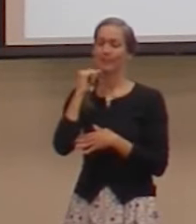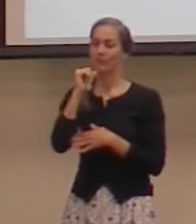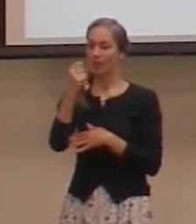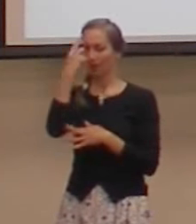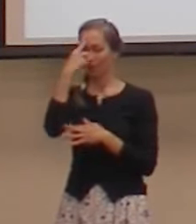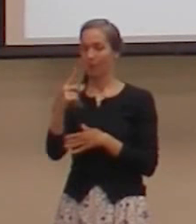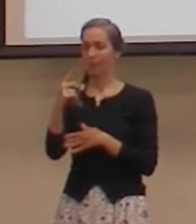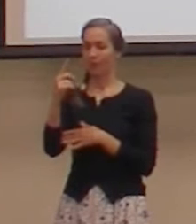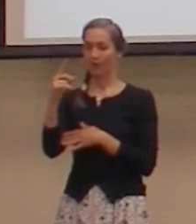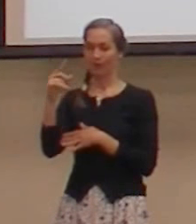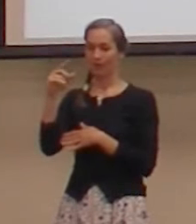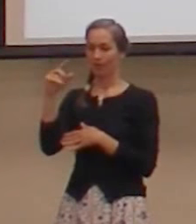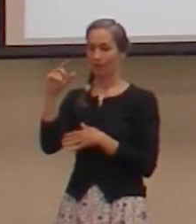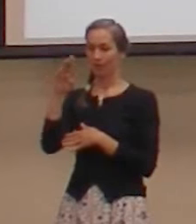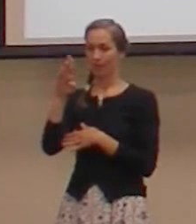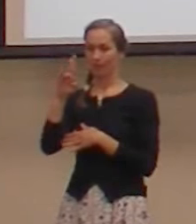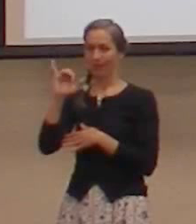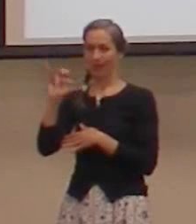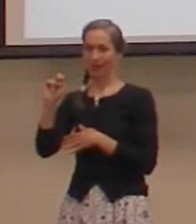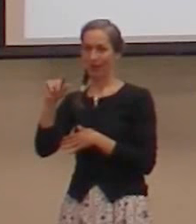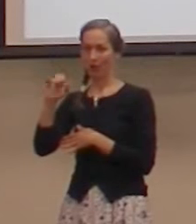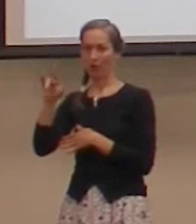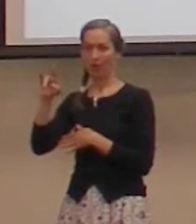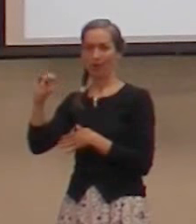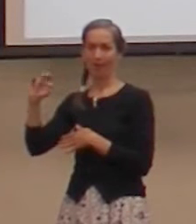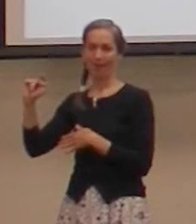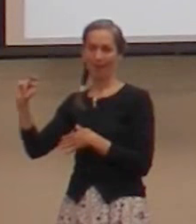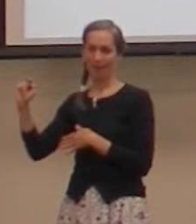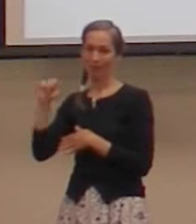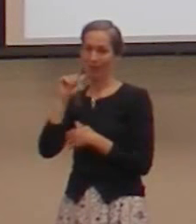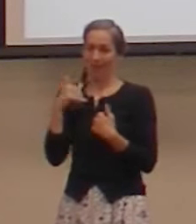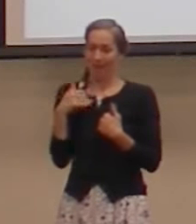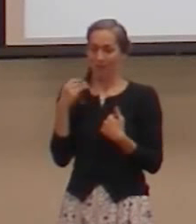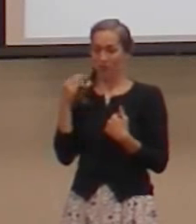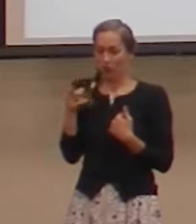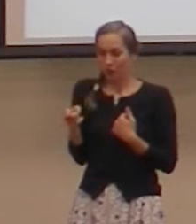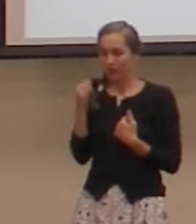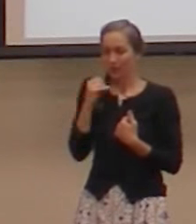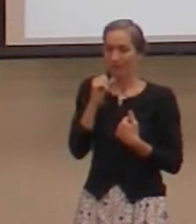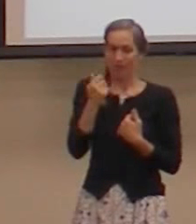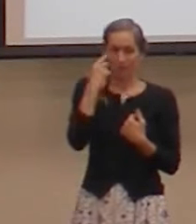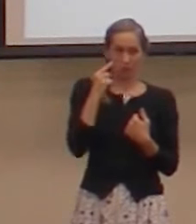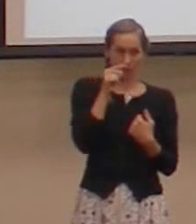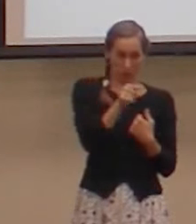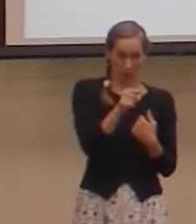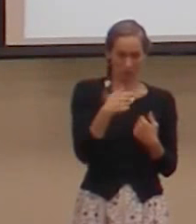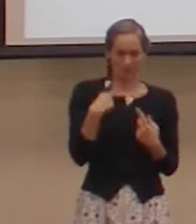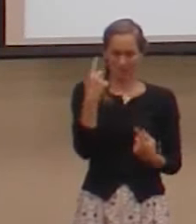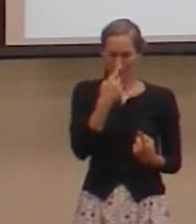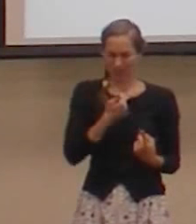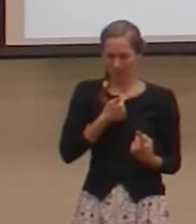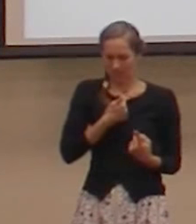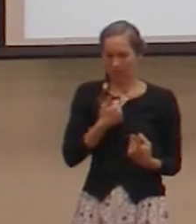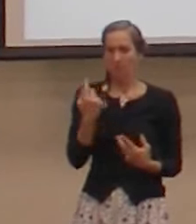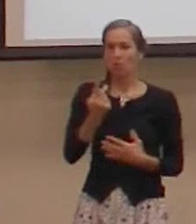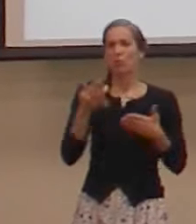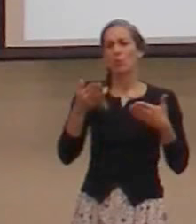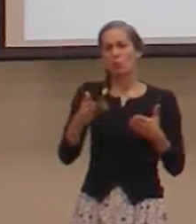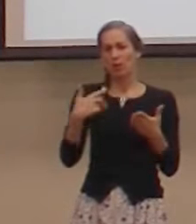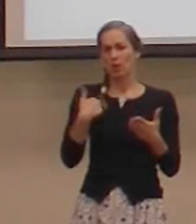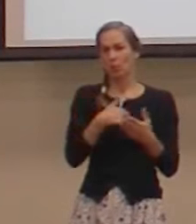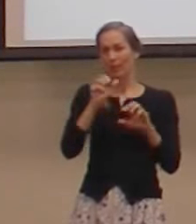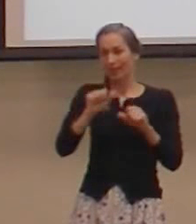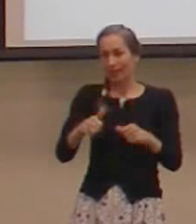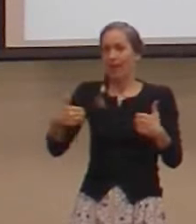Brian, there you are. But we wouldn't have her if it wasn't for you. And I look at that and I think to myself, the only way that we're going